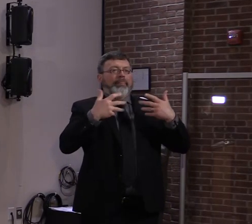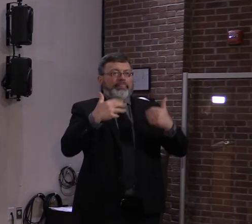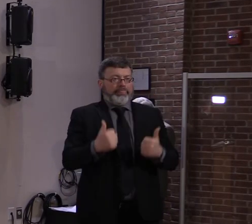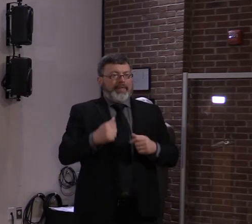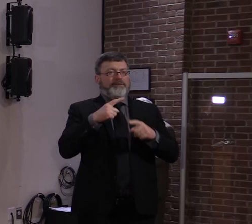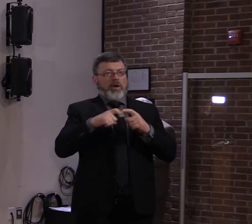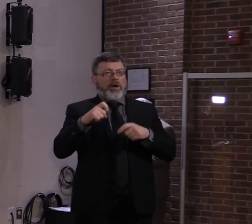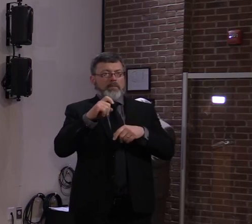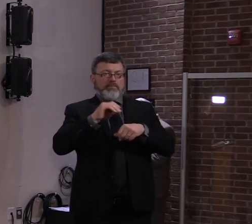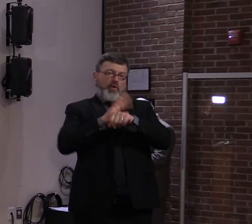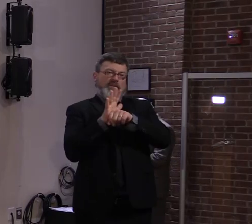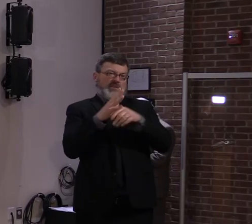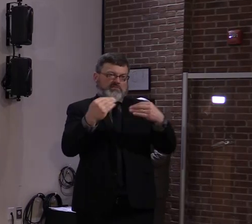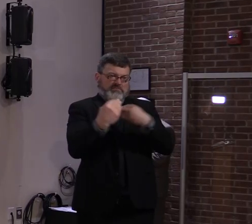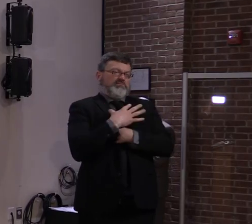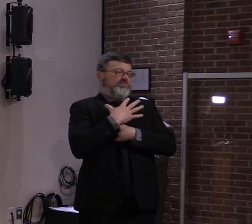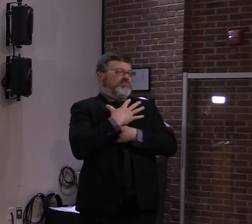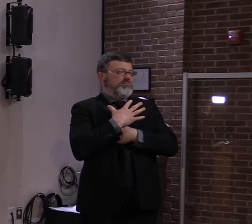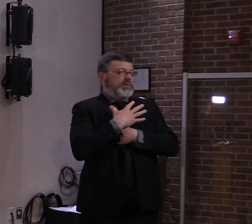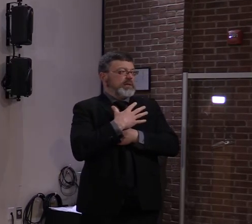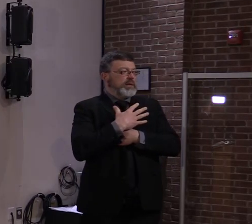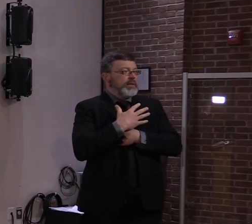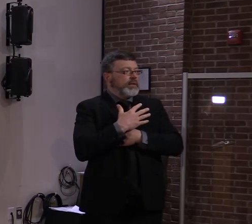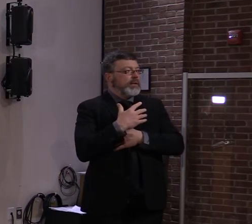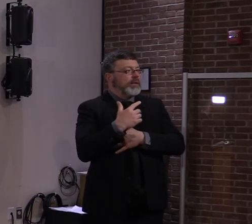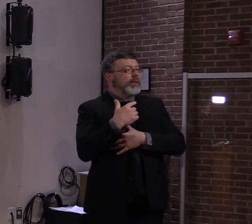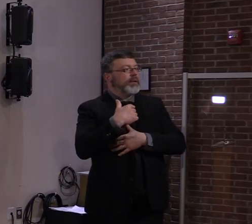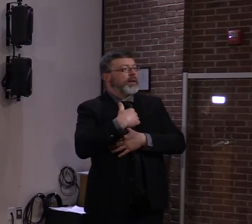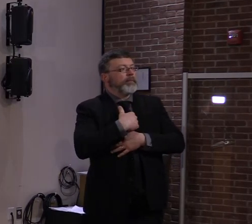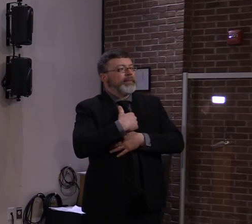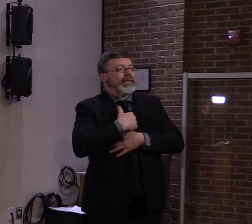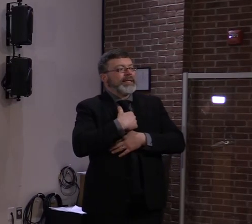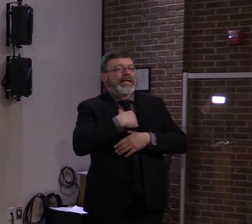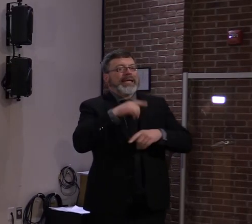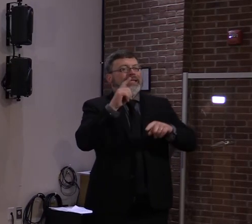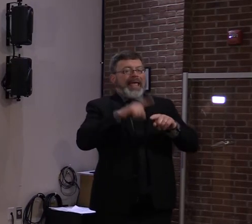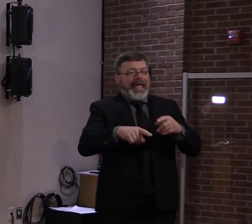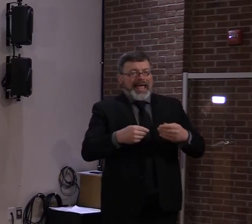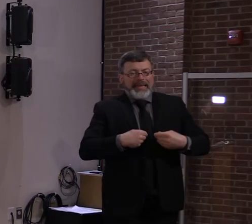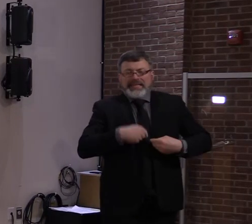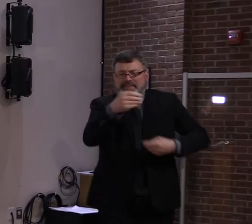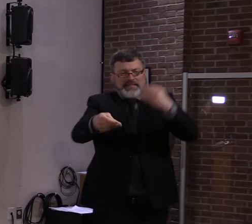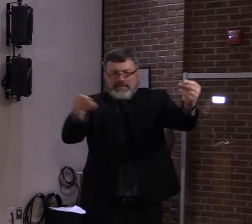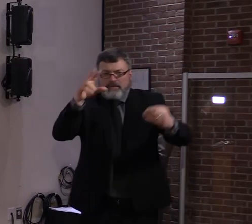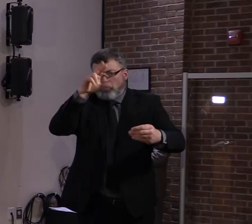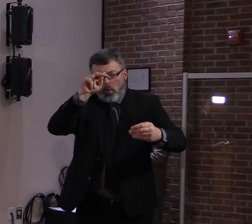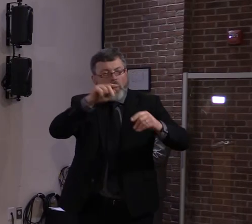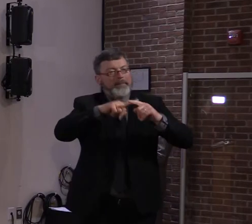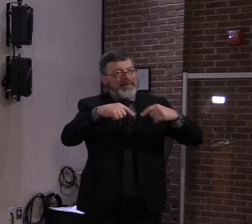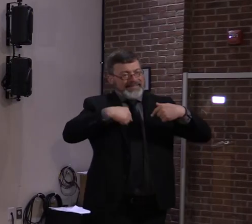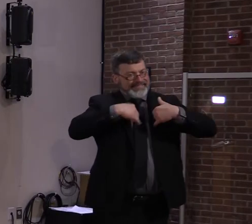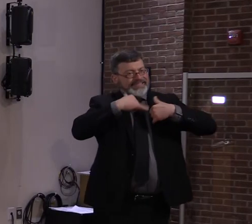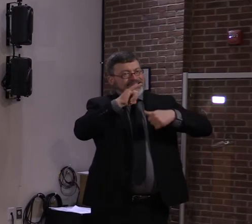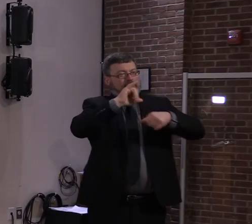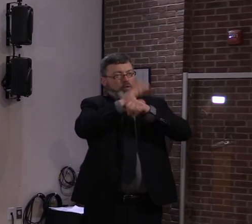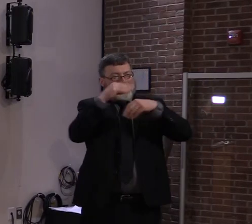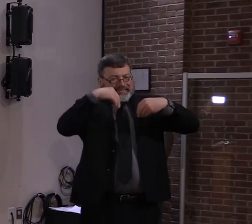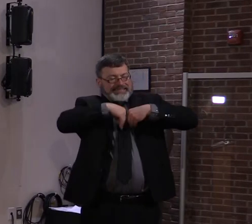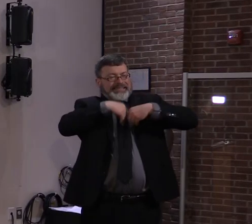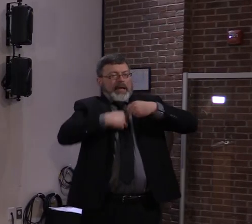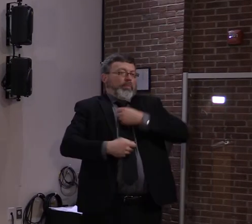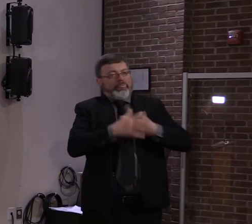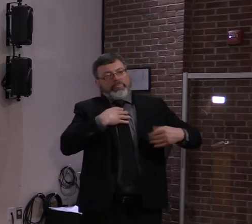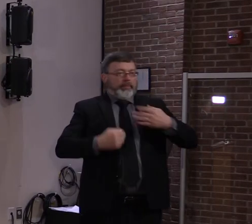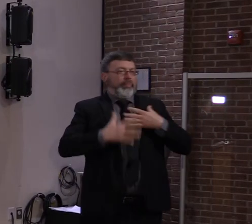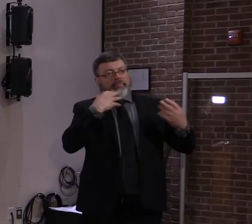point, but they no longer have COVID, they technically are not able and available to return to work because of a medical circumstance, and therefore